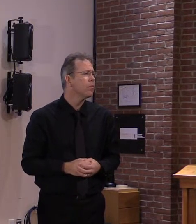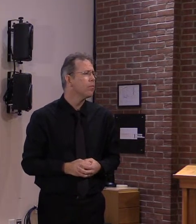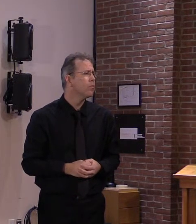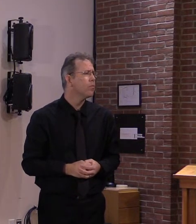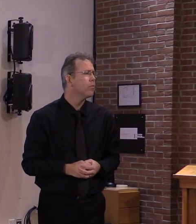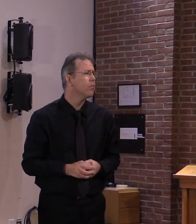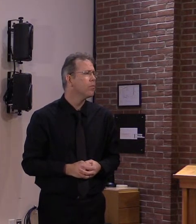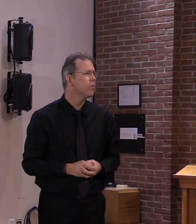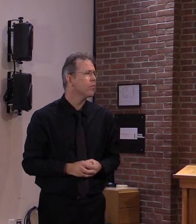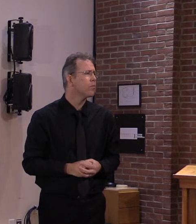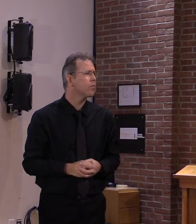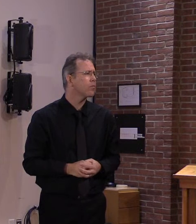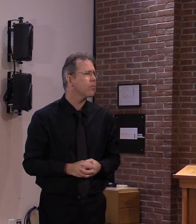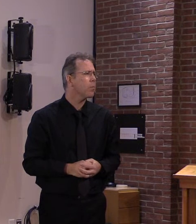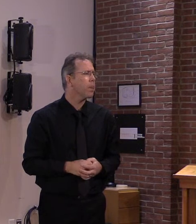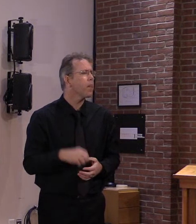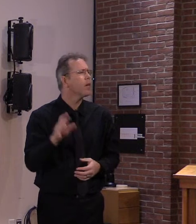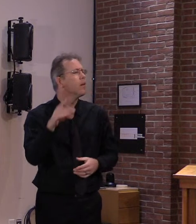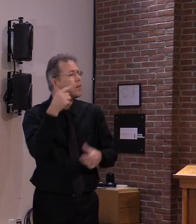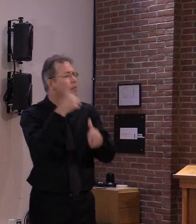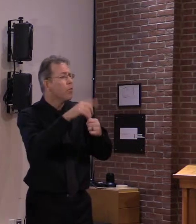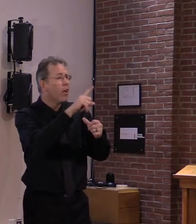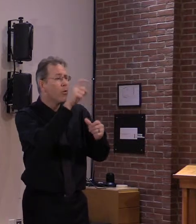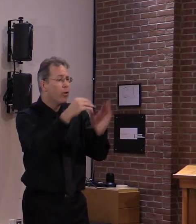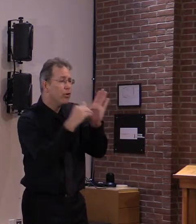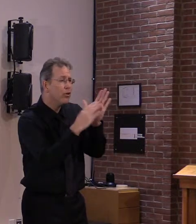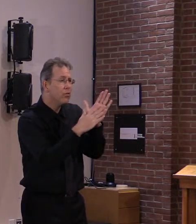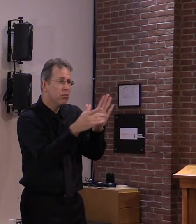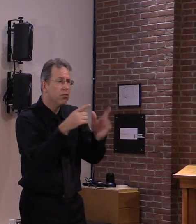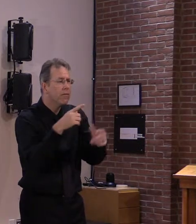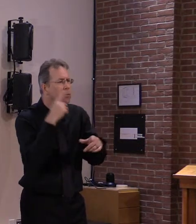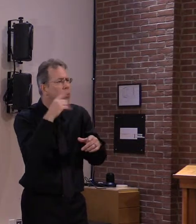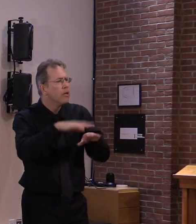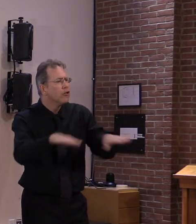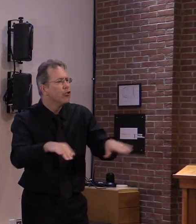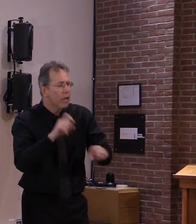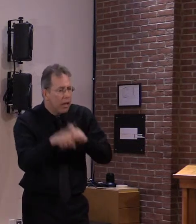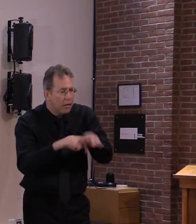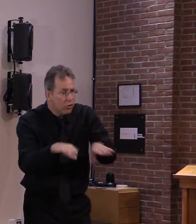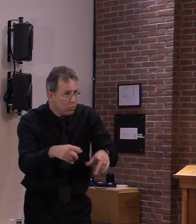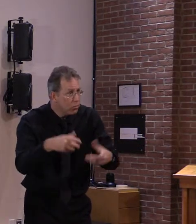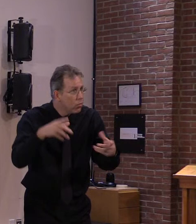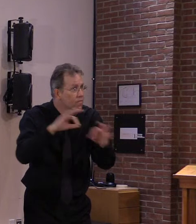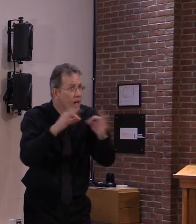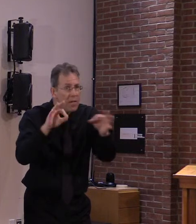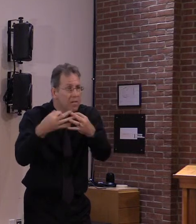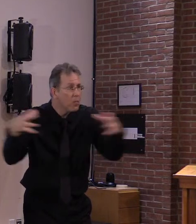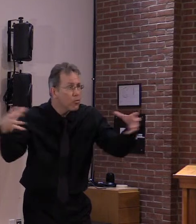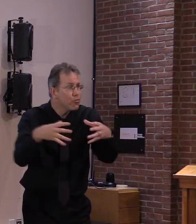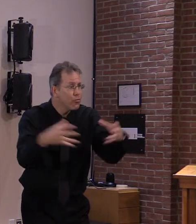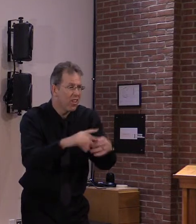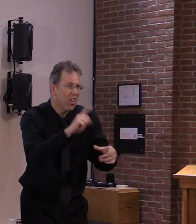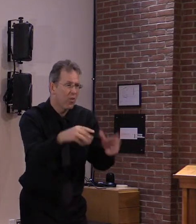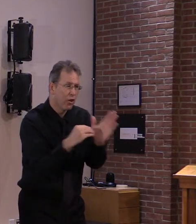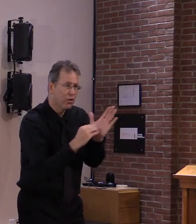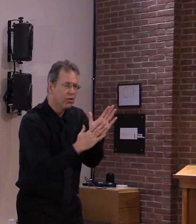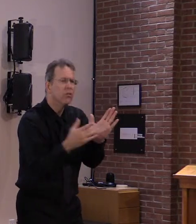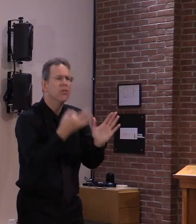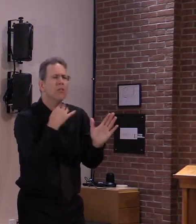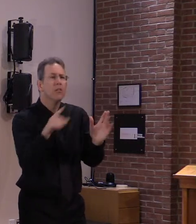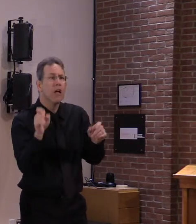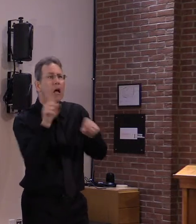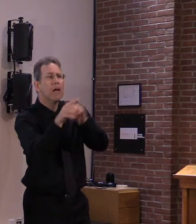for pandemic preparedness and emergency preparedness from a public health standpoint has not been valued,